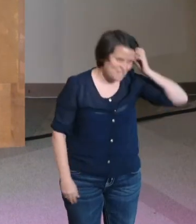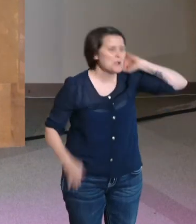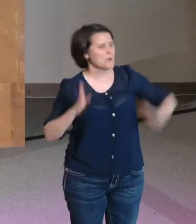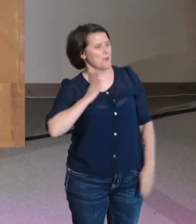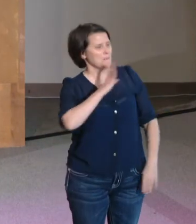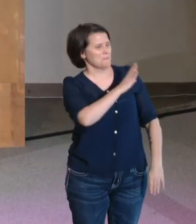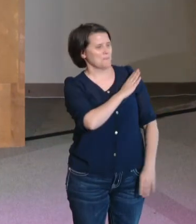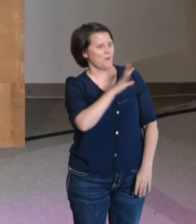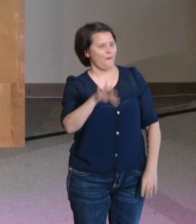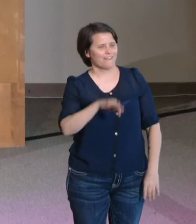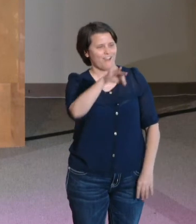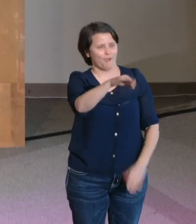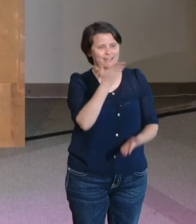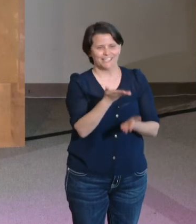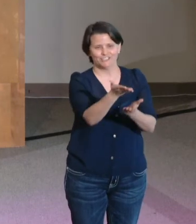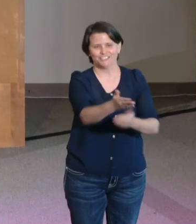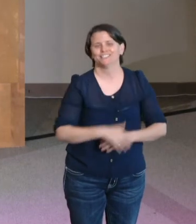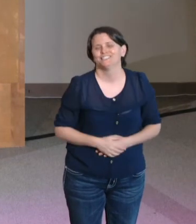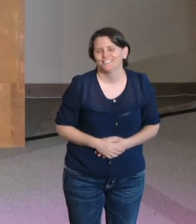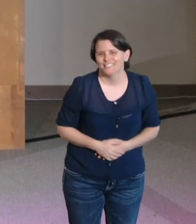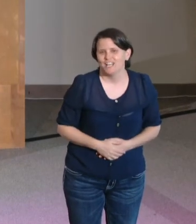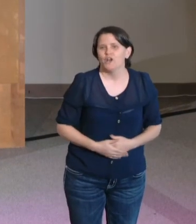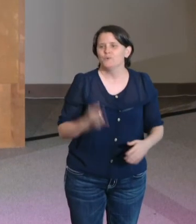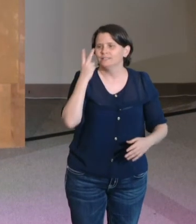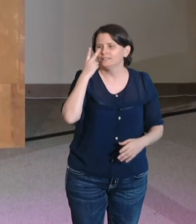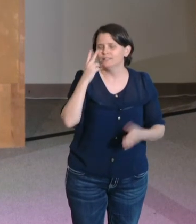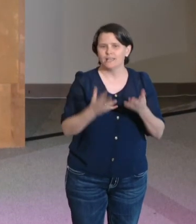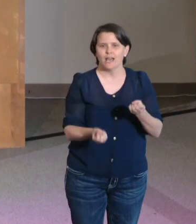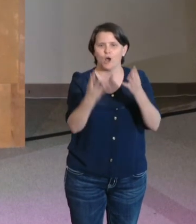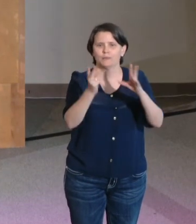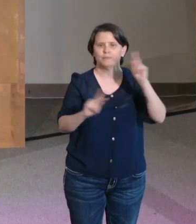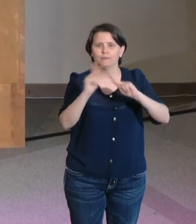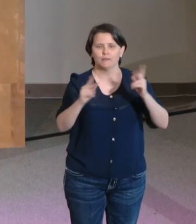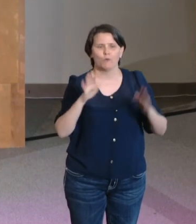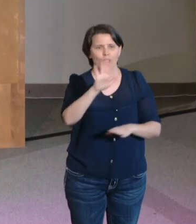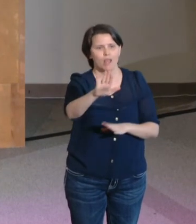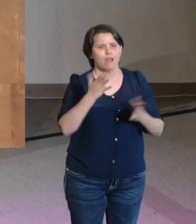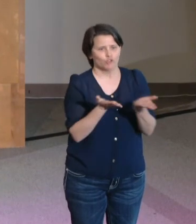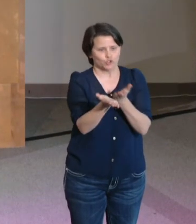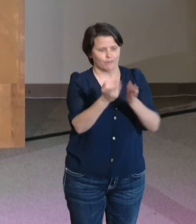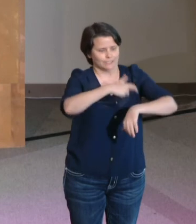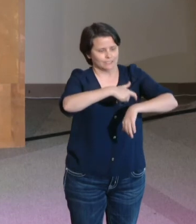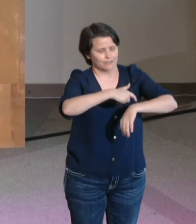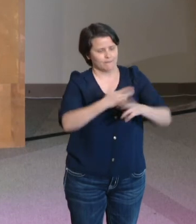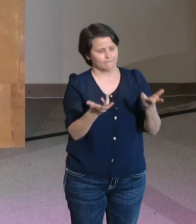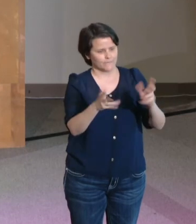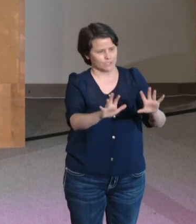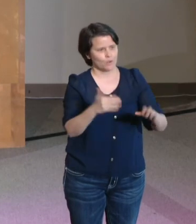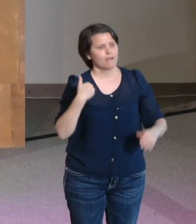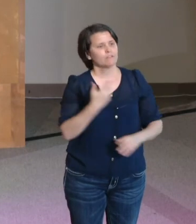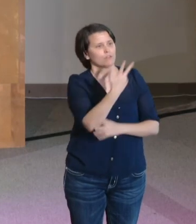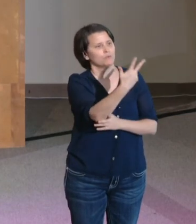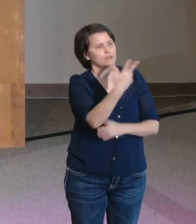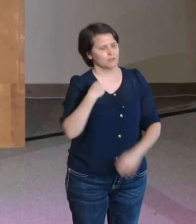nominations. Each year we look at how many board members' terms are up, and we have 3 members' terms that